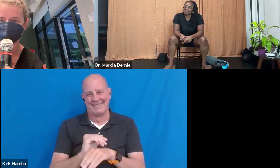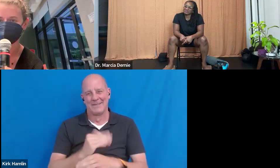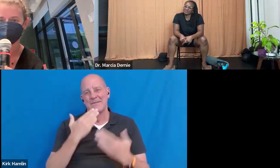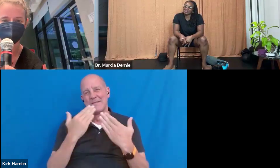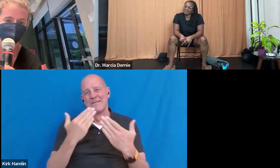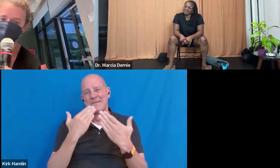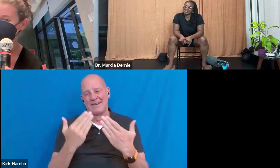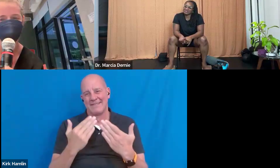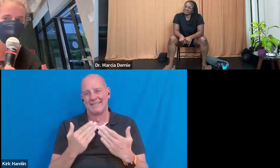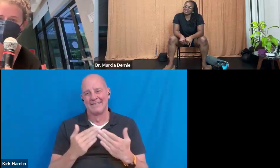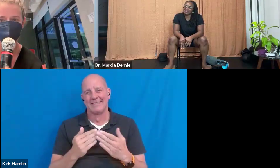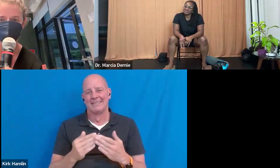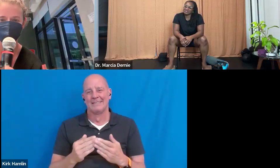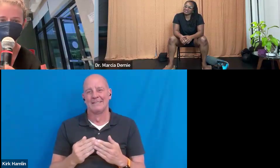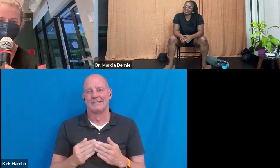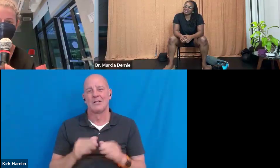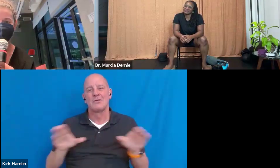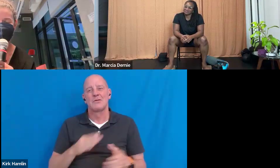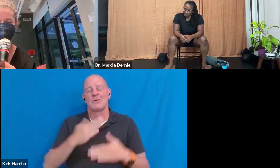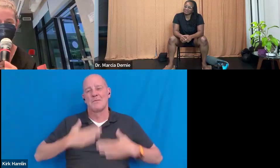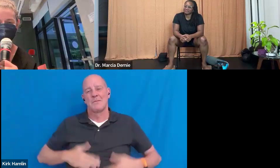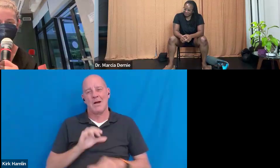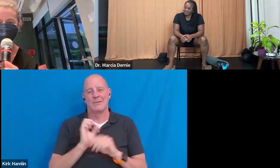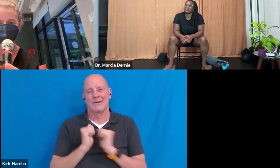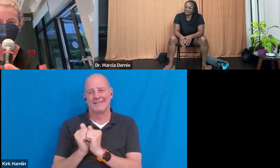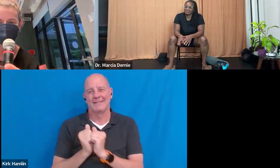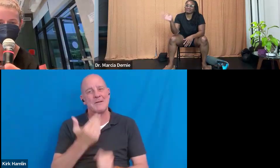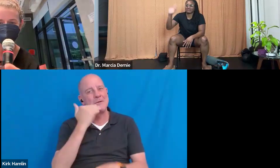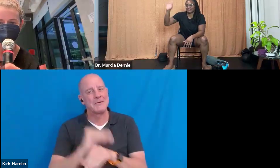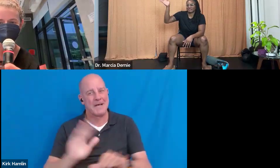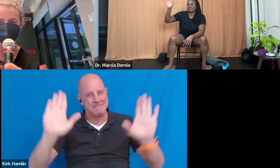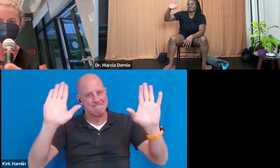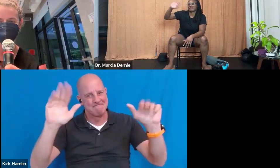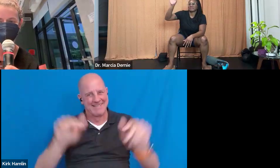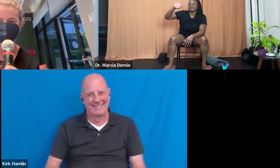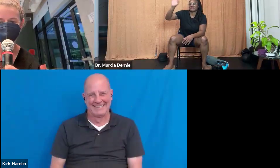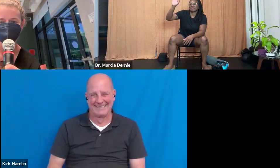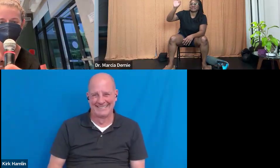to get to do some body work with you all. Have a good night. Bye.